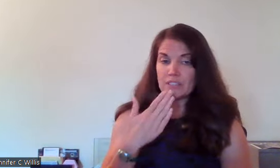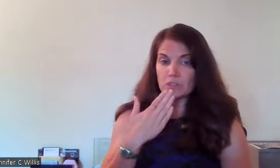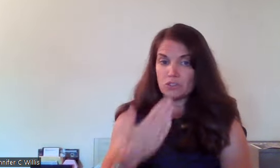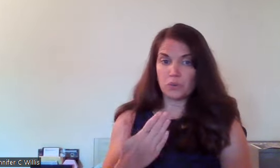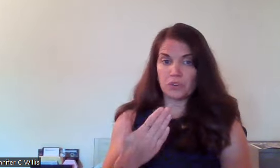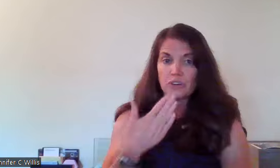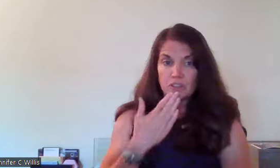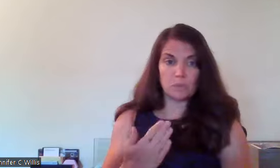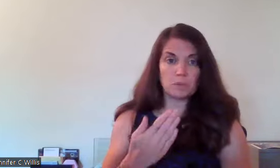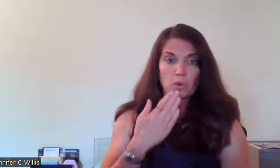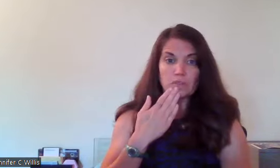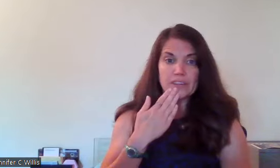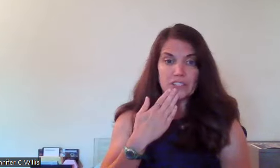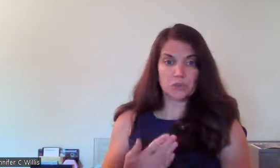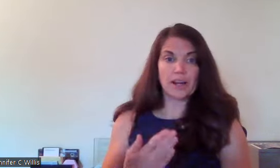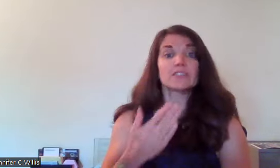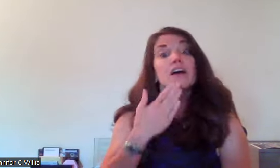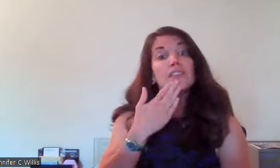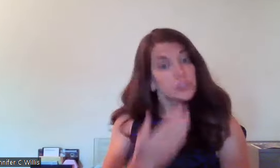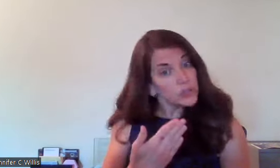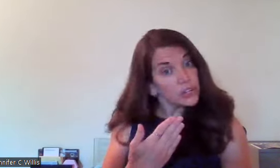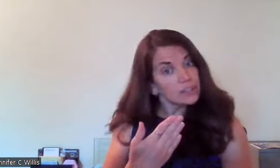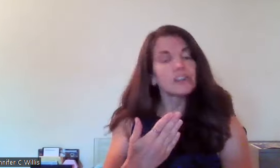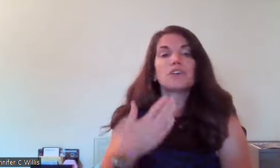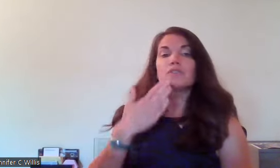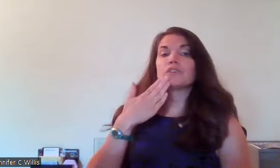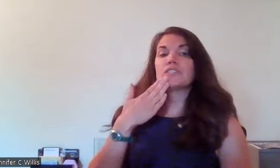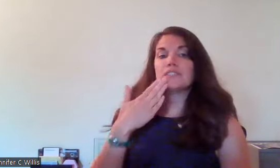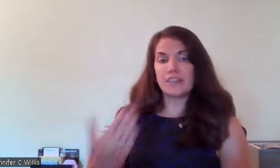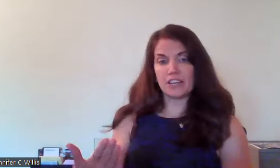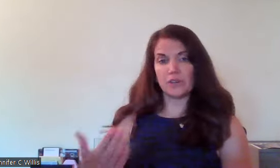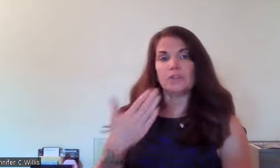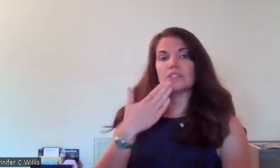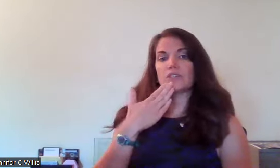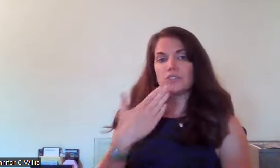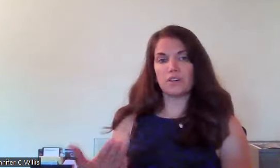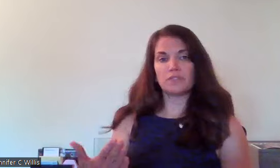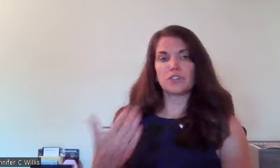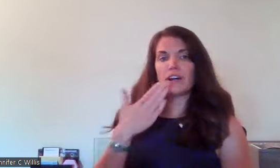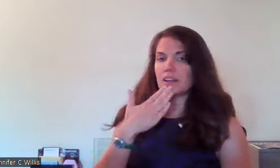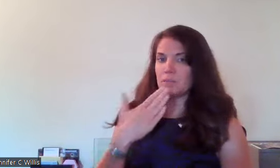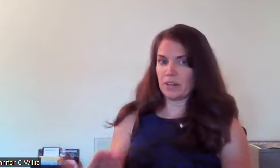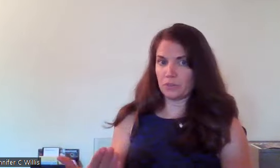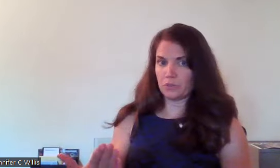little shorter, a little bit more of like a direct, that's good, versus thank you is a little softer and comes out a little